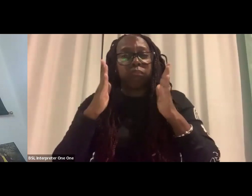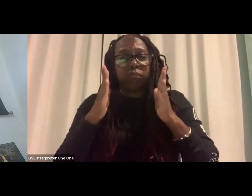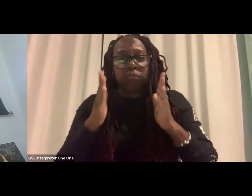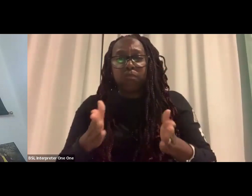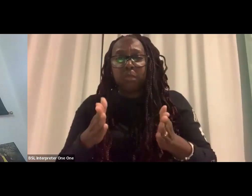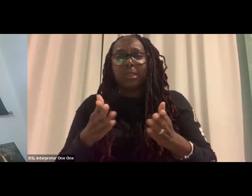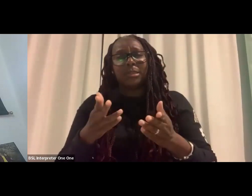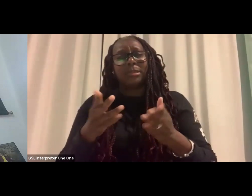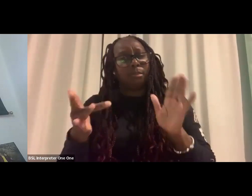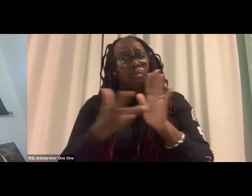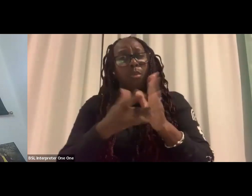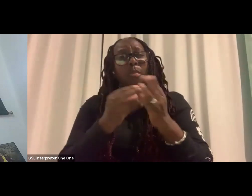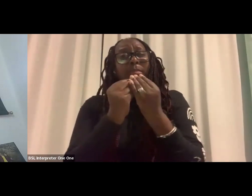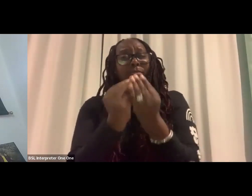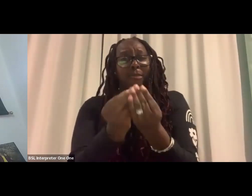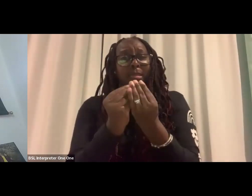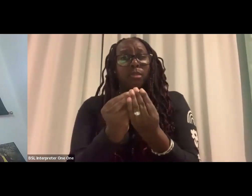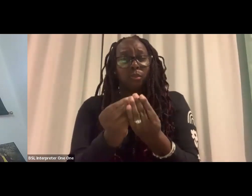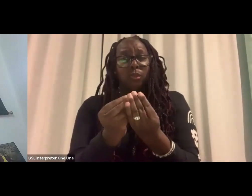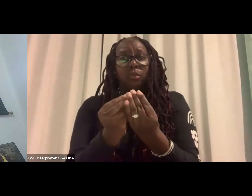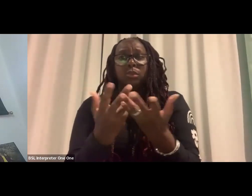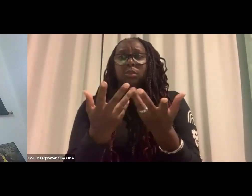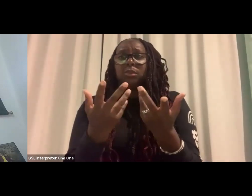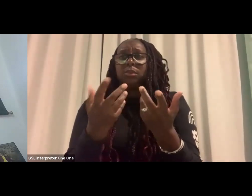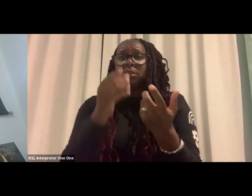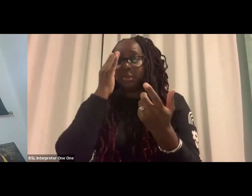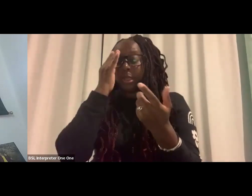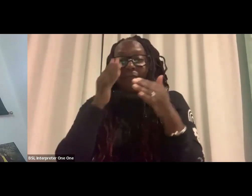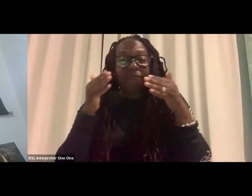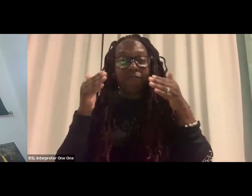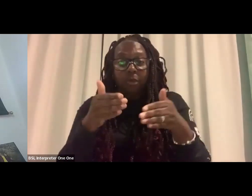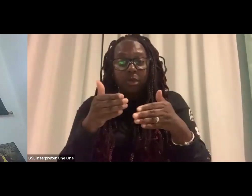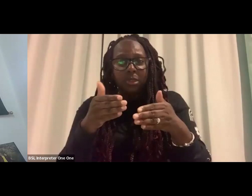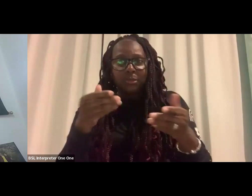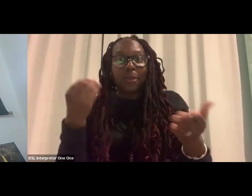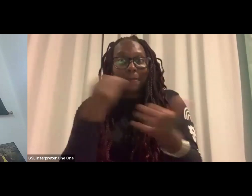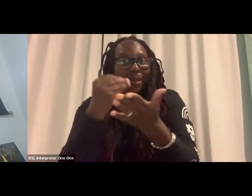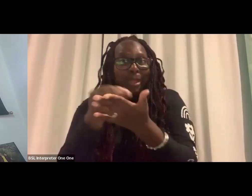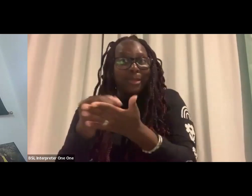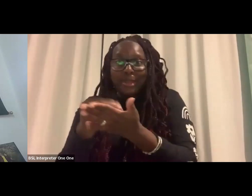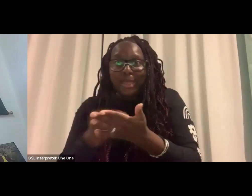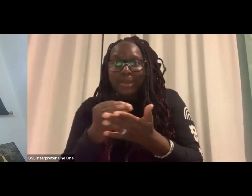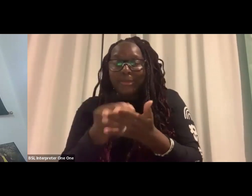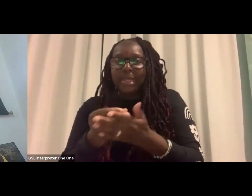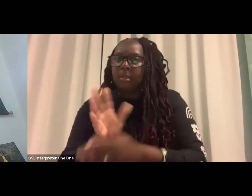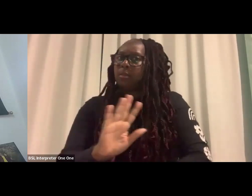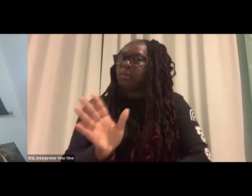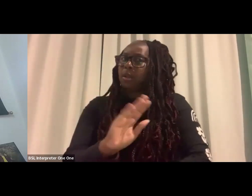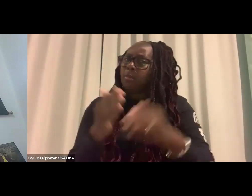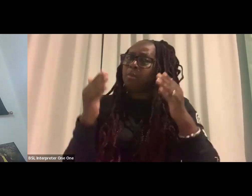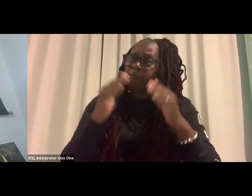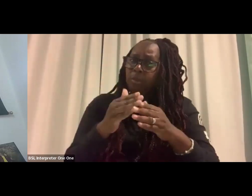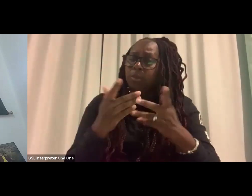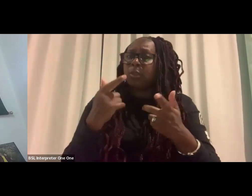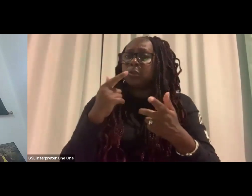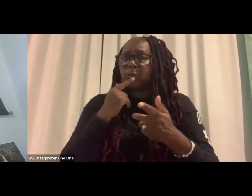certain values in pursuing them. Not only that, we really focus on making money, material growth, and then try to cut